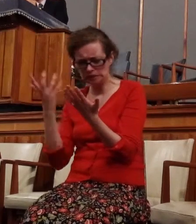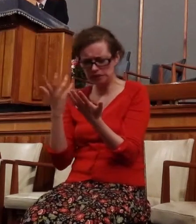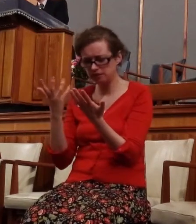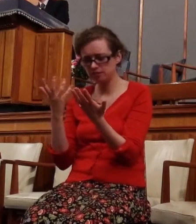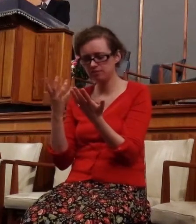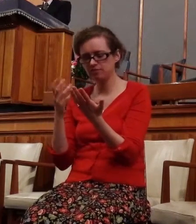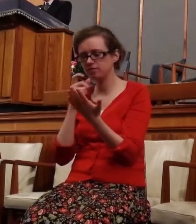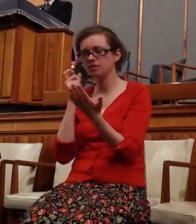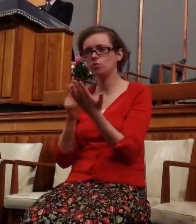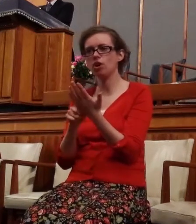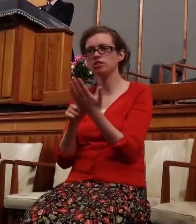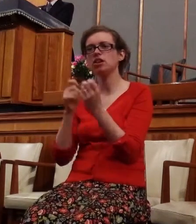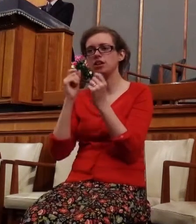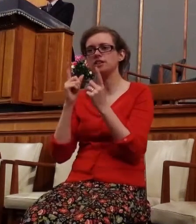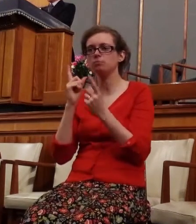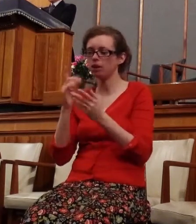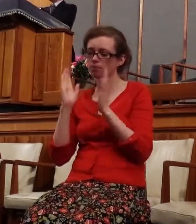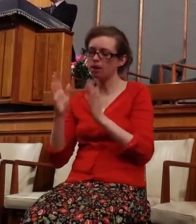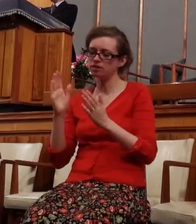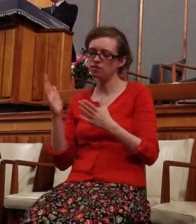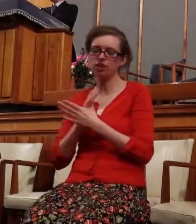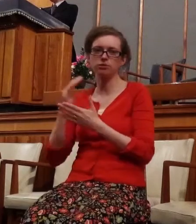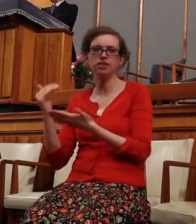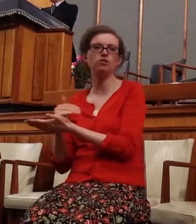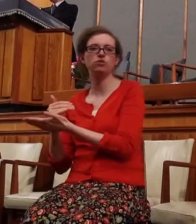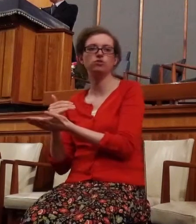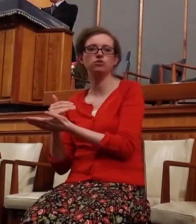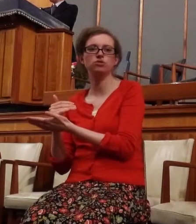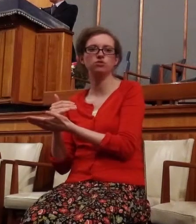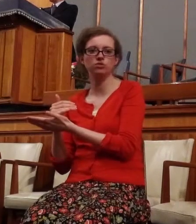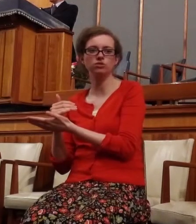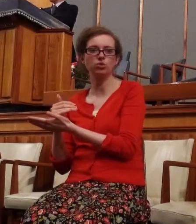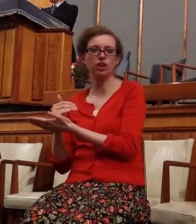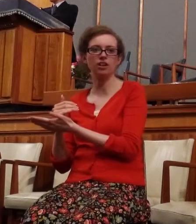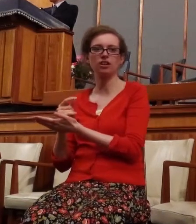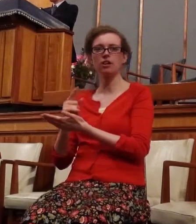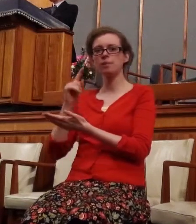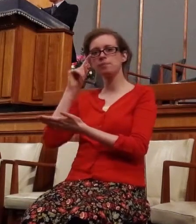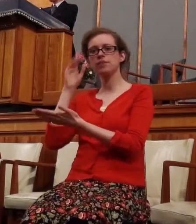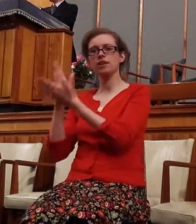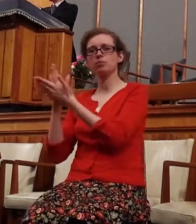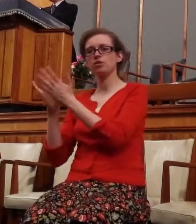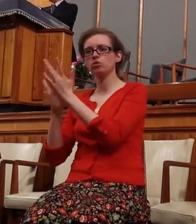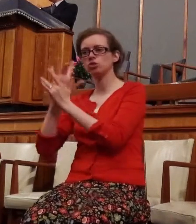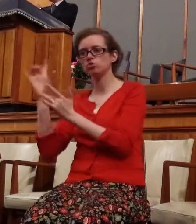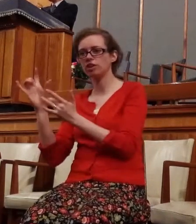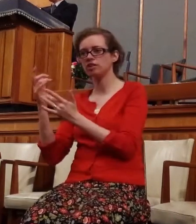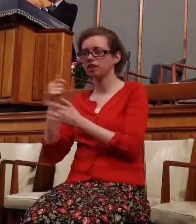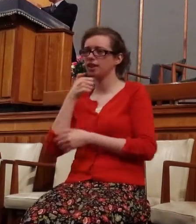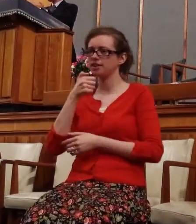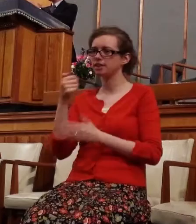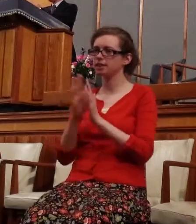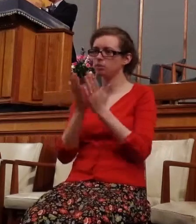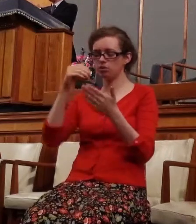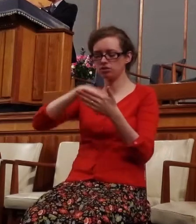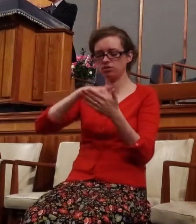us his word. You know, we believe in Christ because he gave us the Bible, 66 books to tell us what God